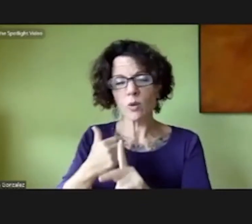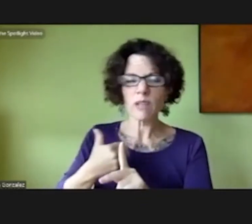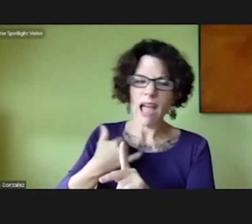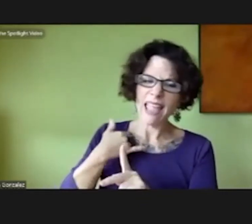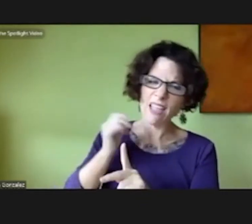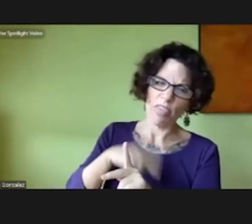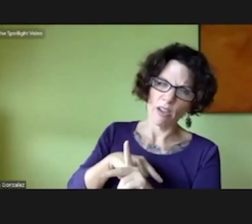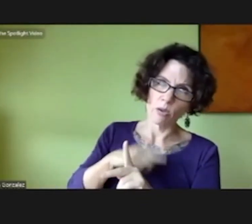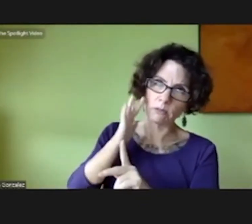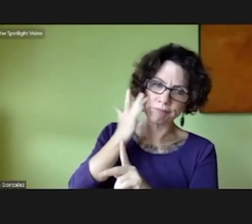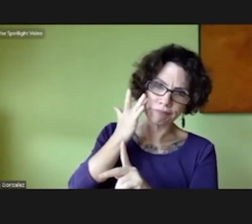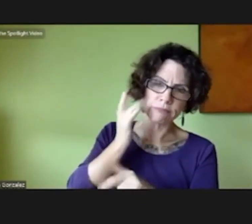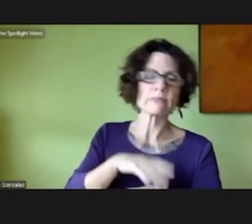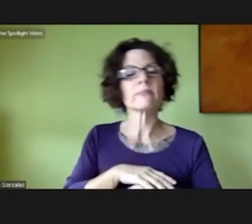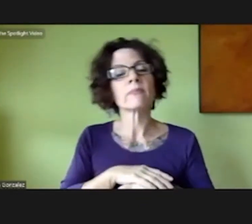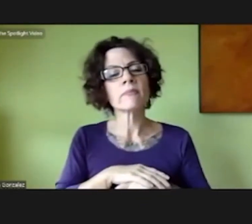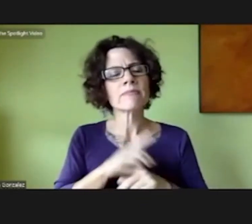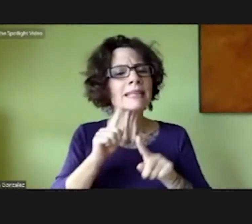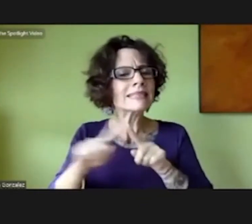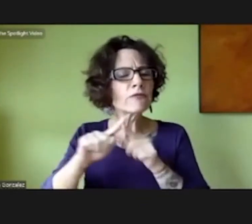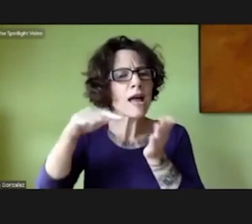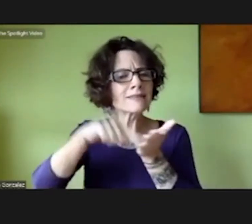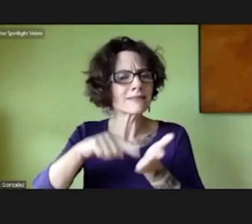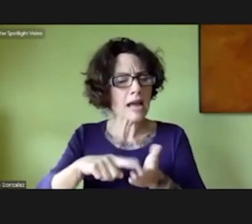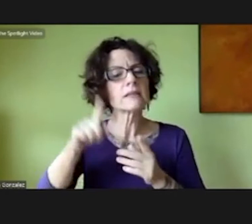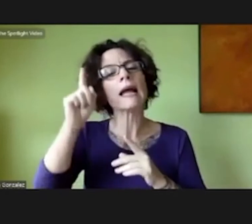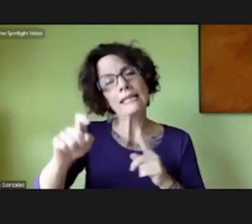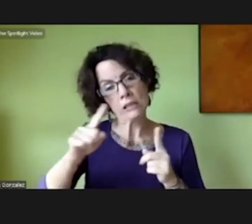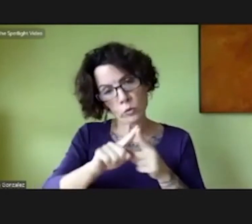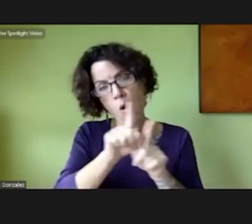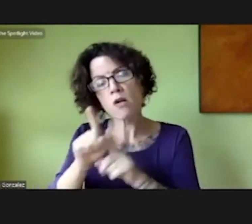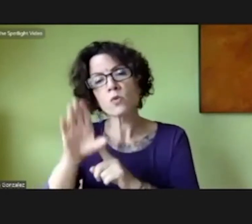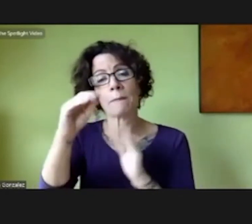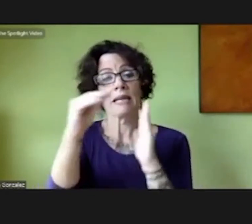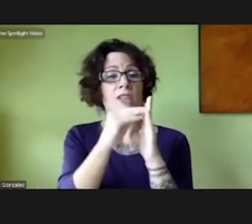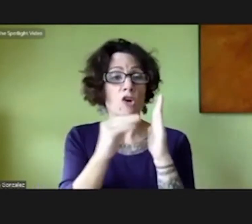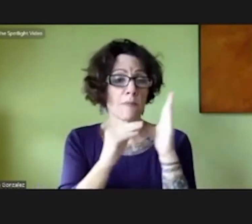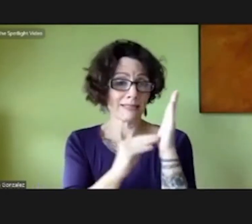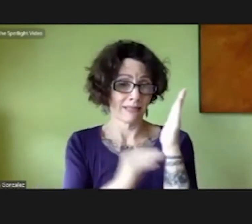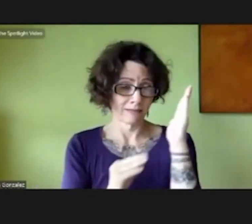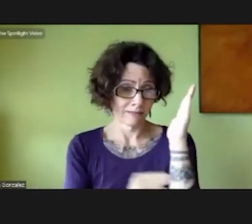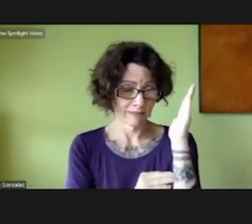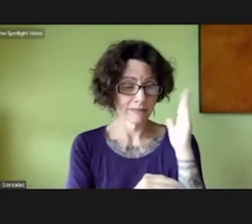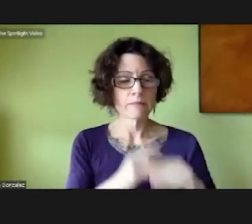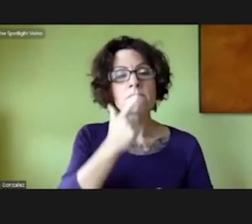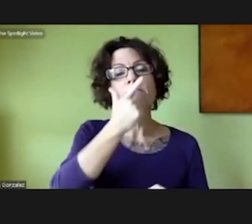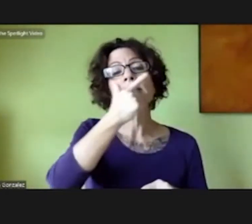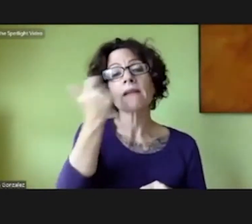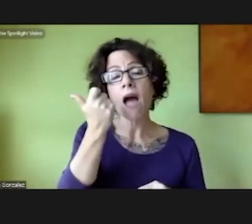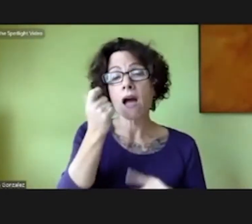various debts, credit cards, house, loans, car loans. We have